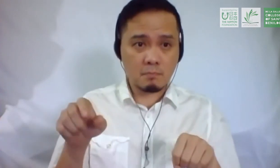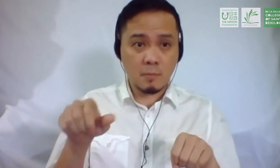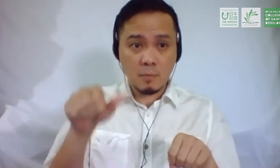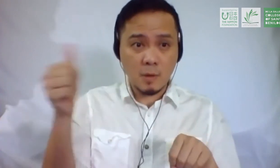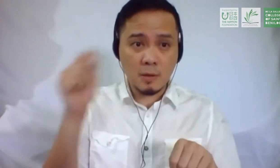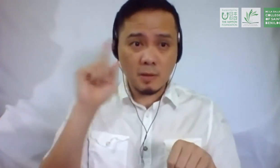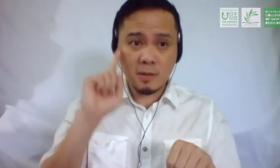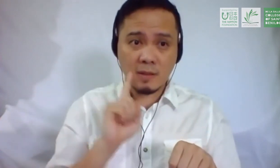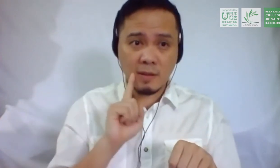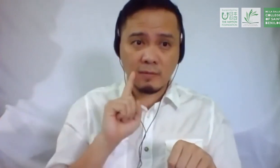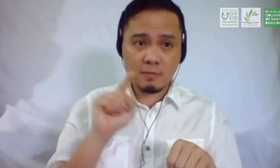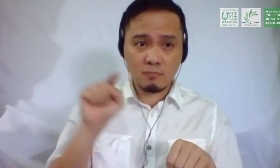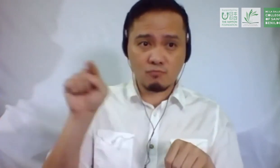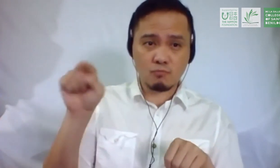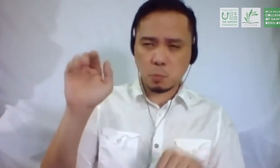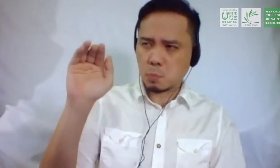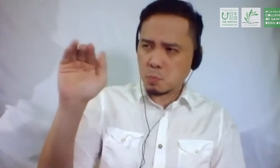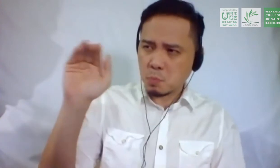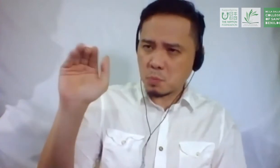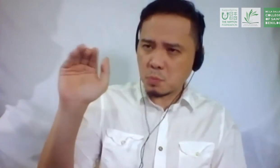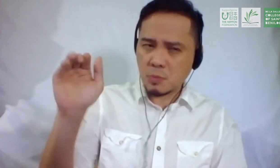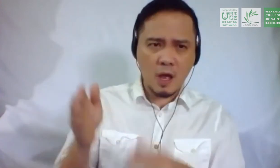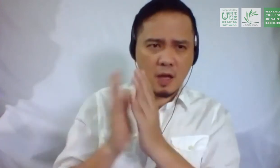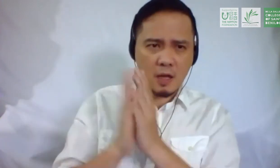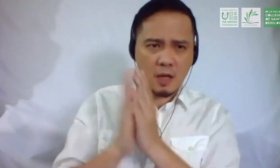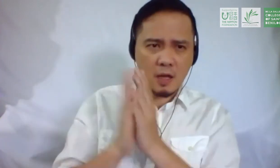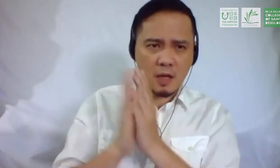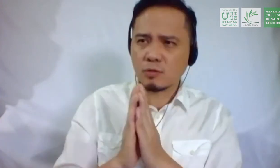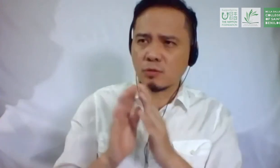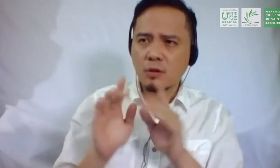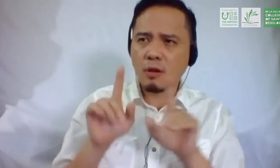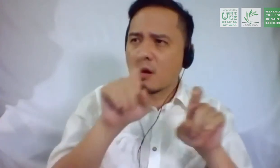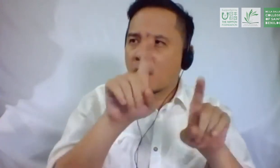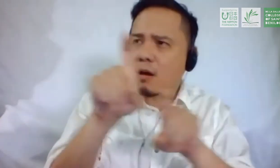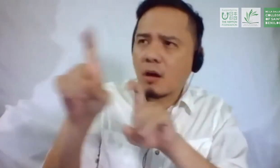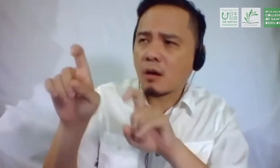or you can look at the community and find out what most people are using.